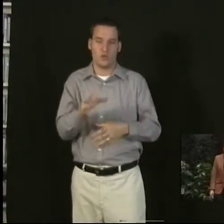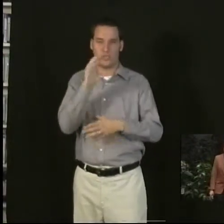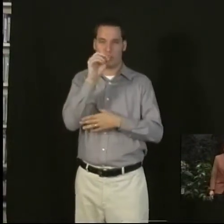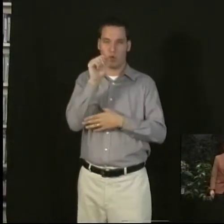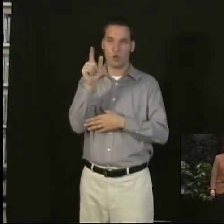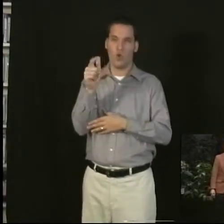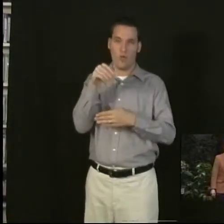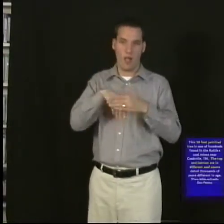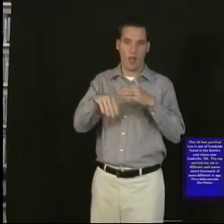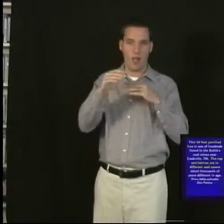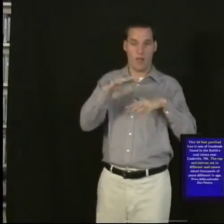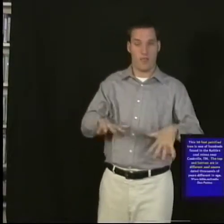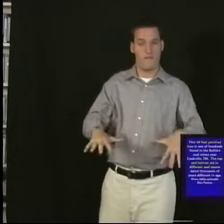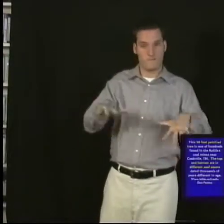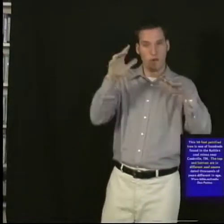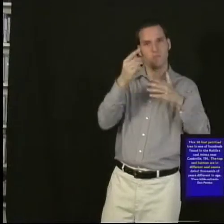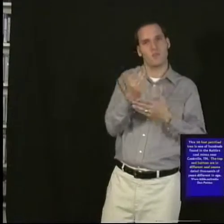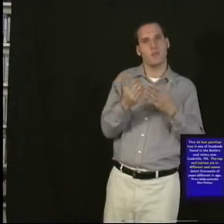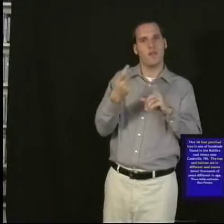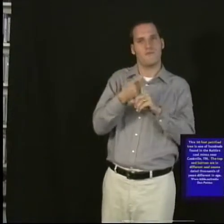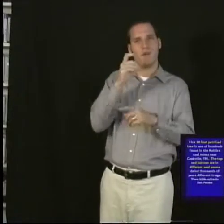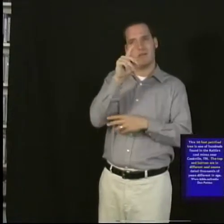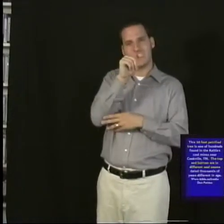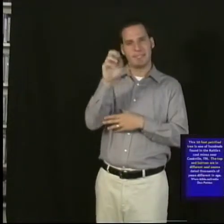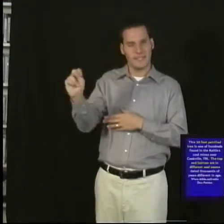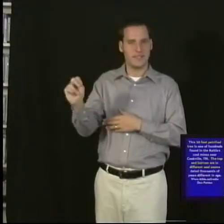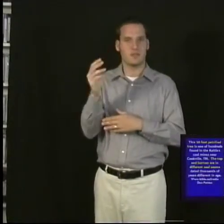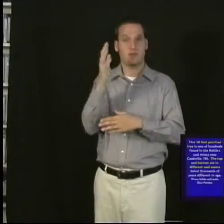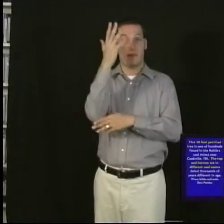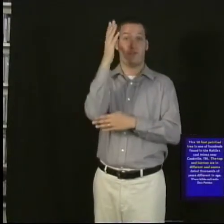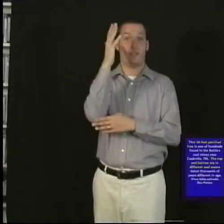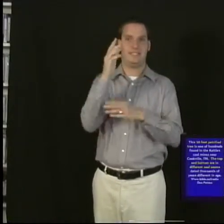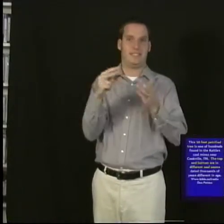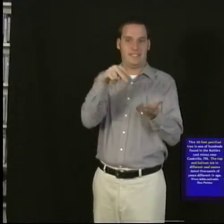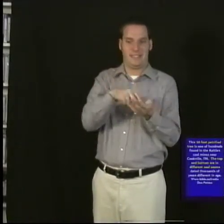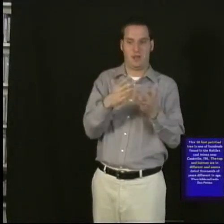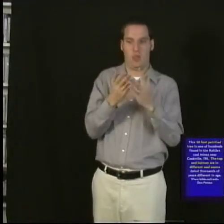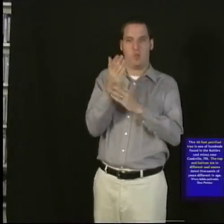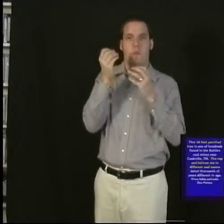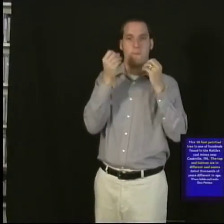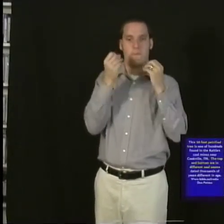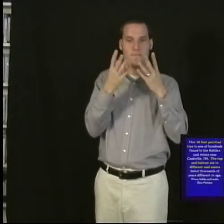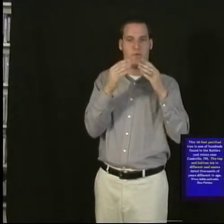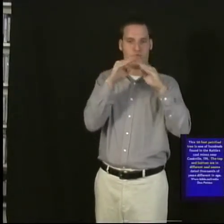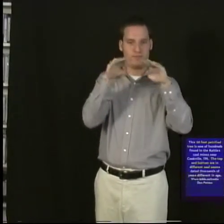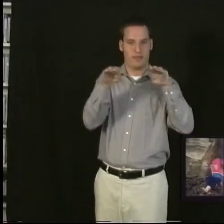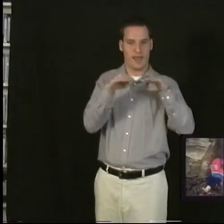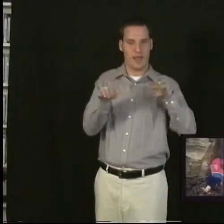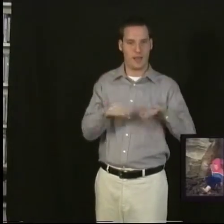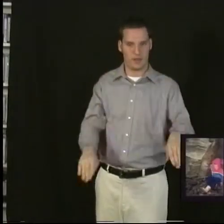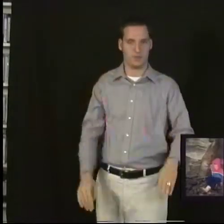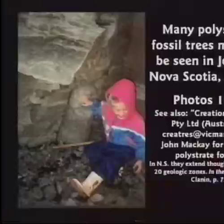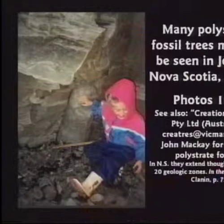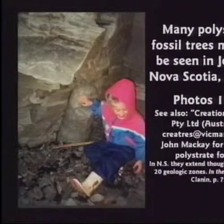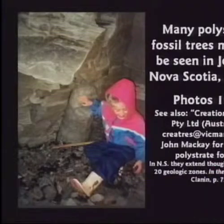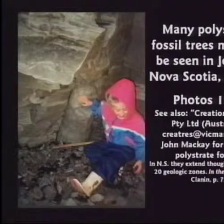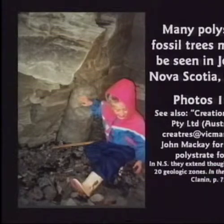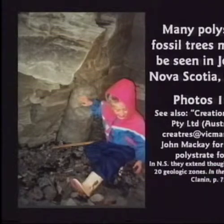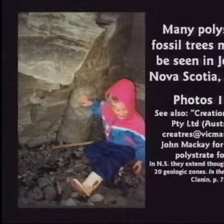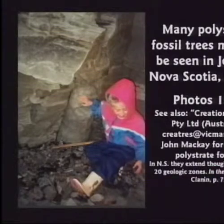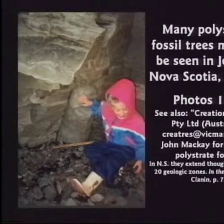during the flood. Here's some from Cookeville, Tennessee. Petrified trees standing up, running through multiple layers. Joggins, Nova Scotia is famous